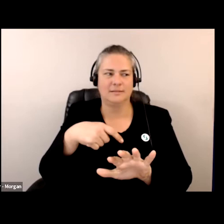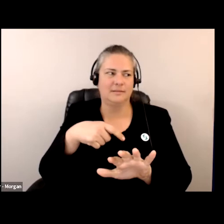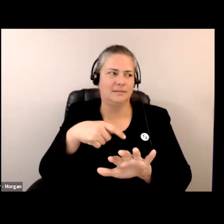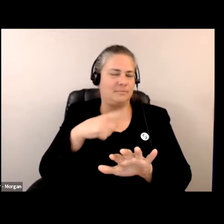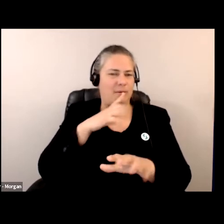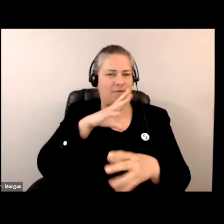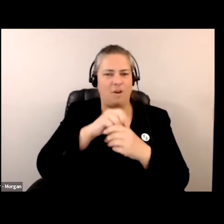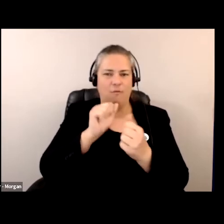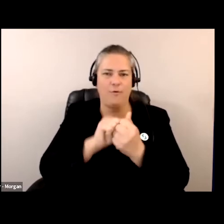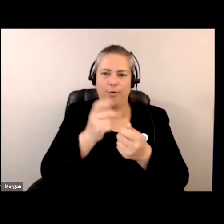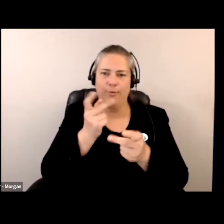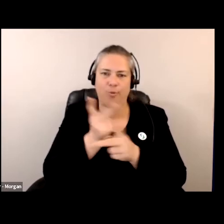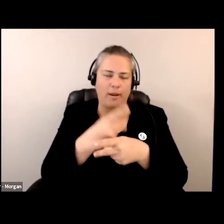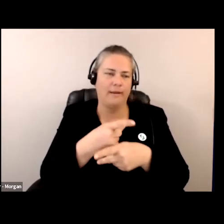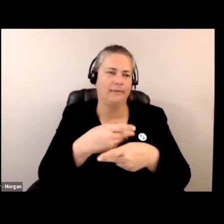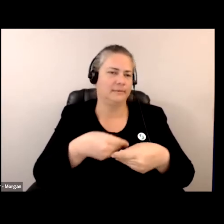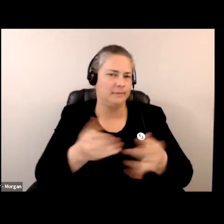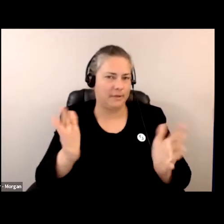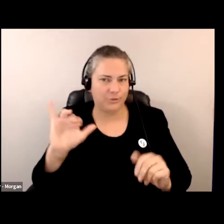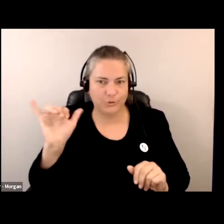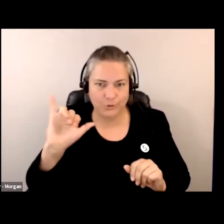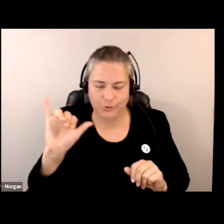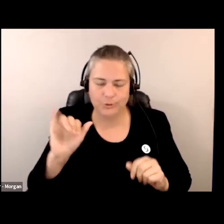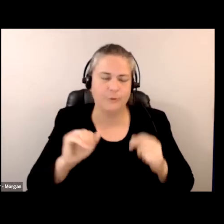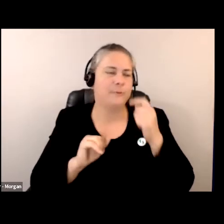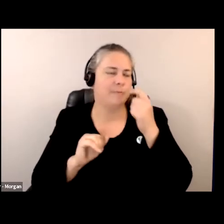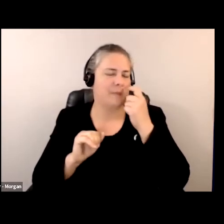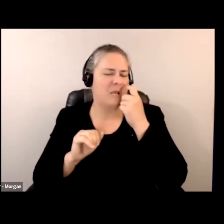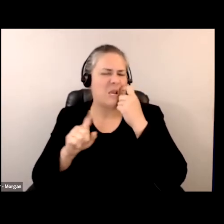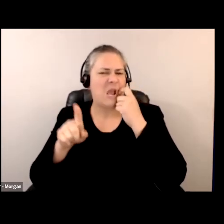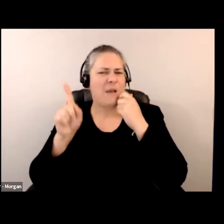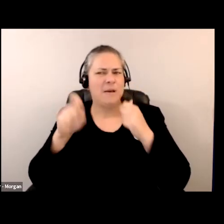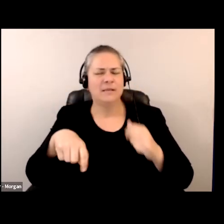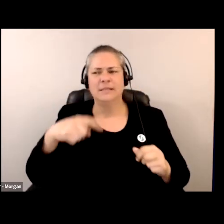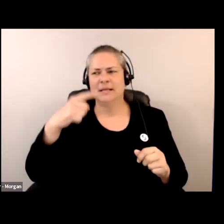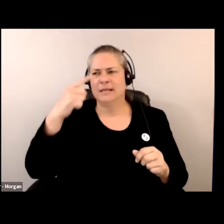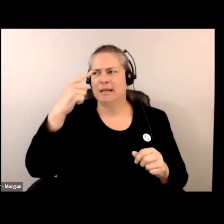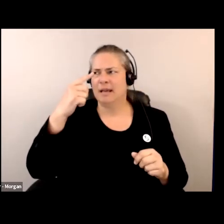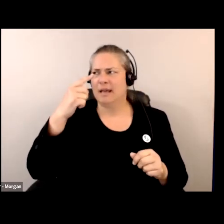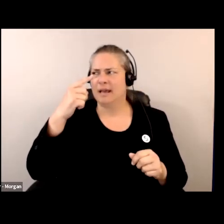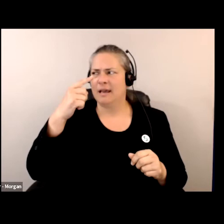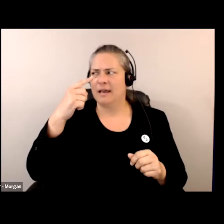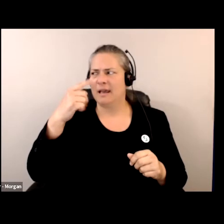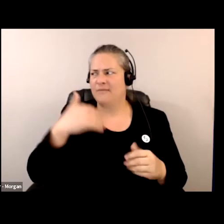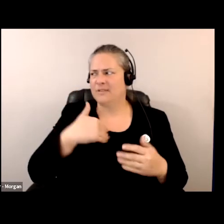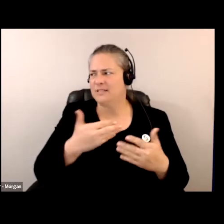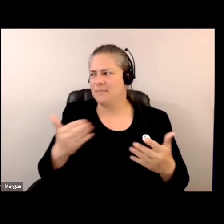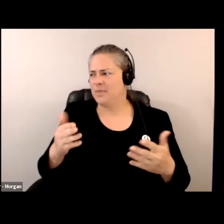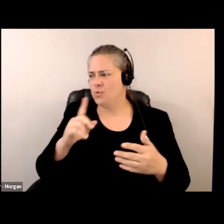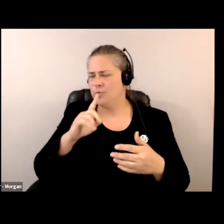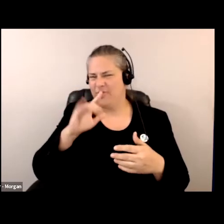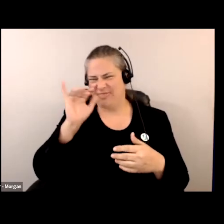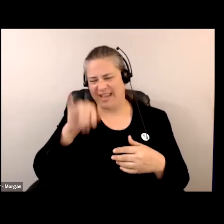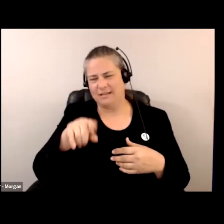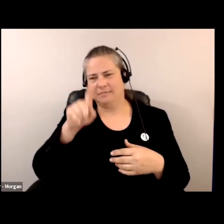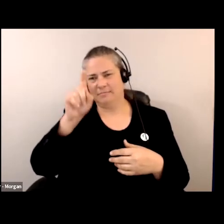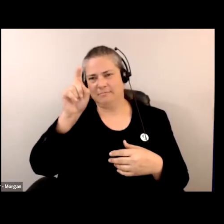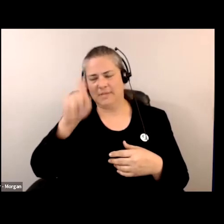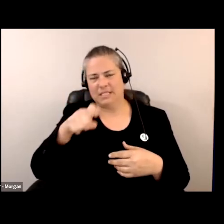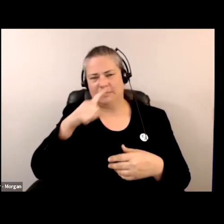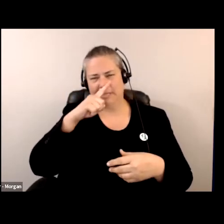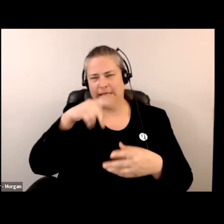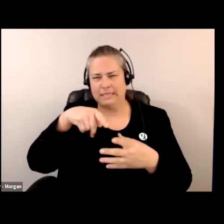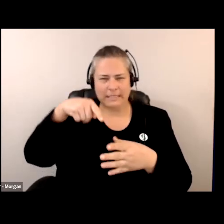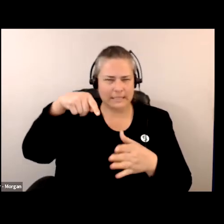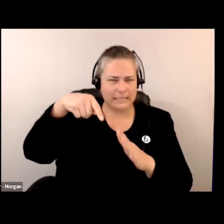well. It also has to be, something that is deeply embedded in the organization, not